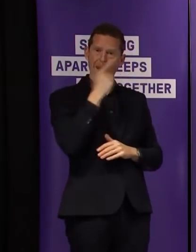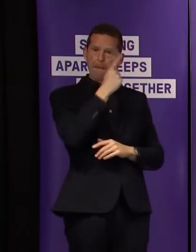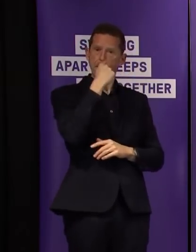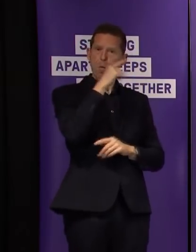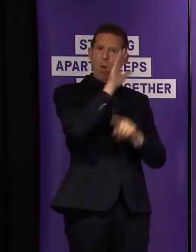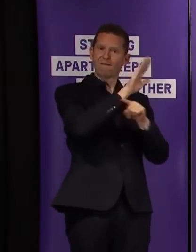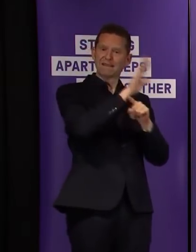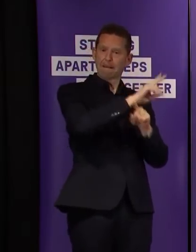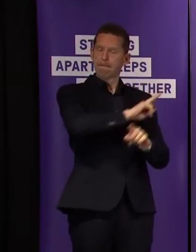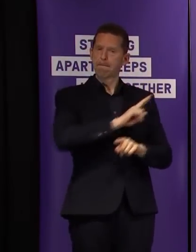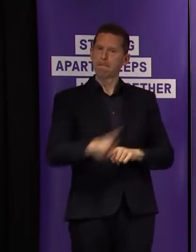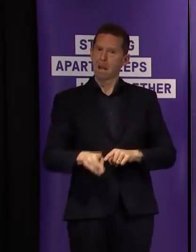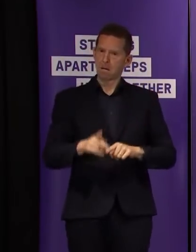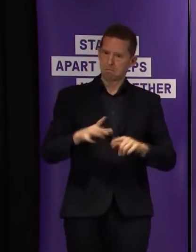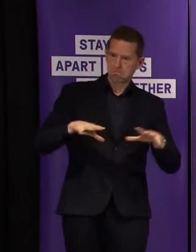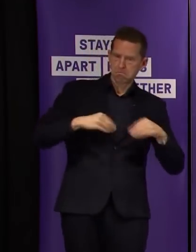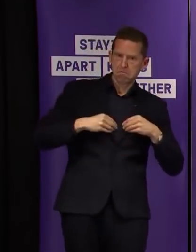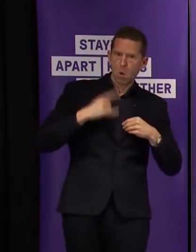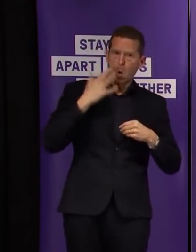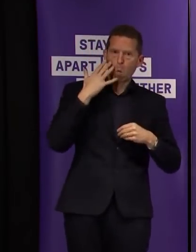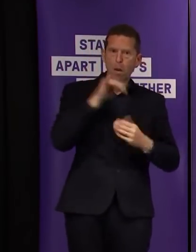Too early to say.